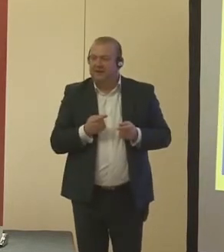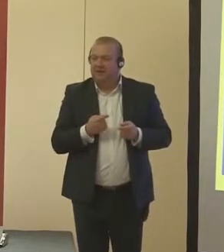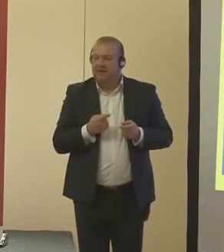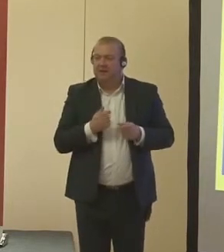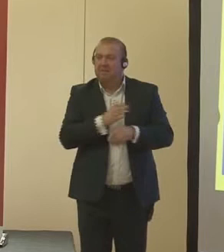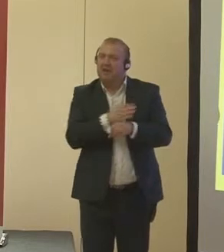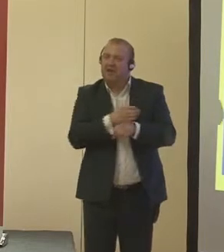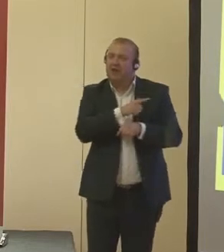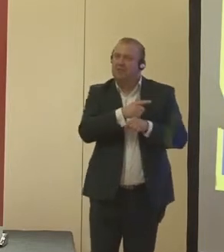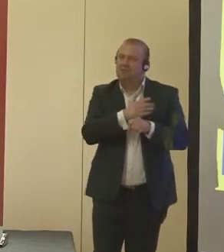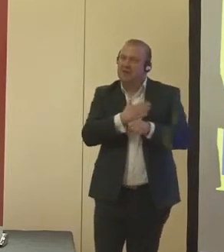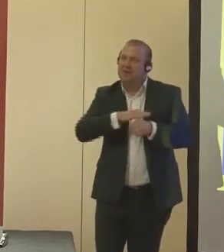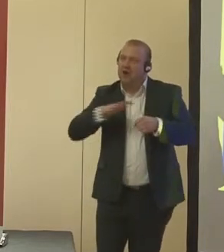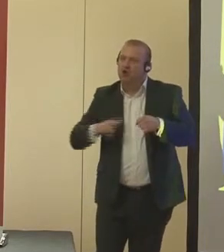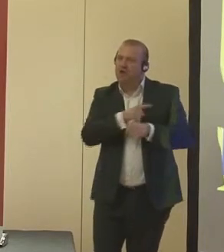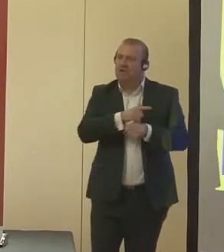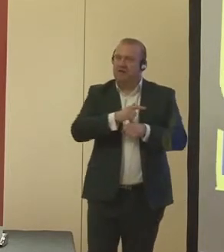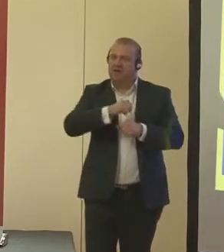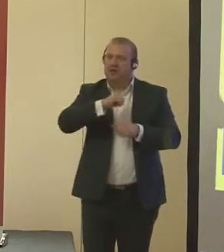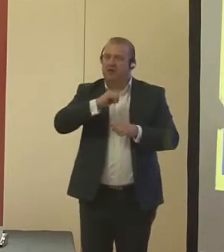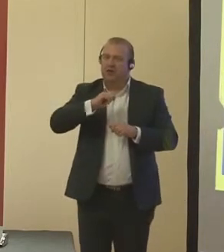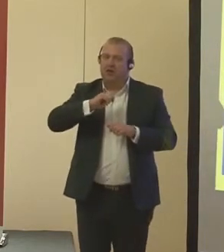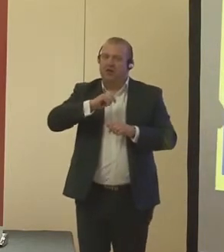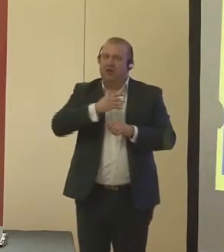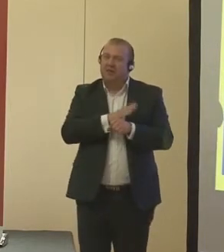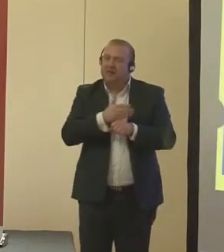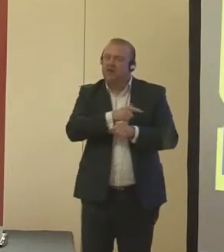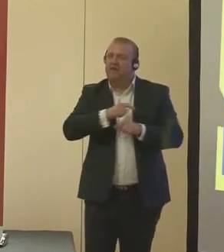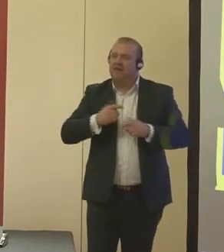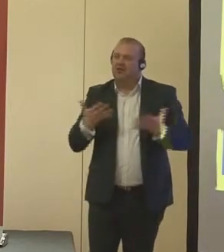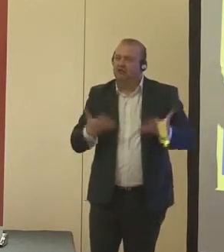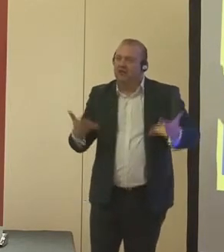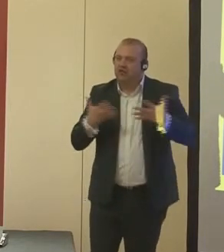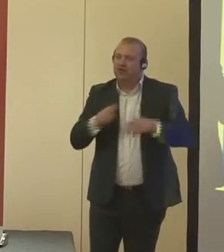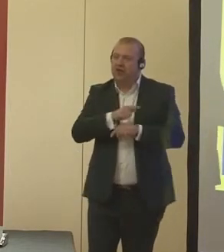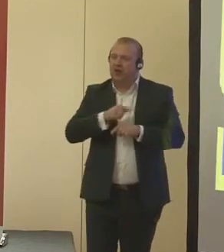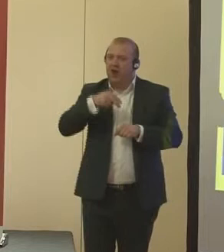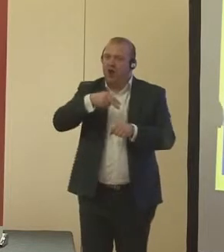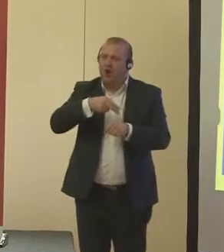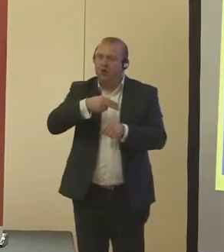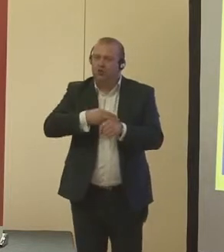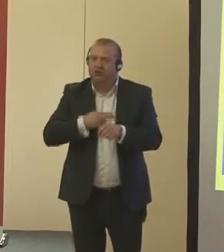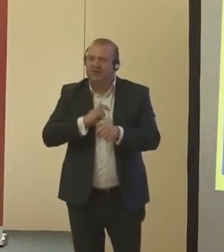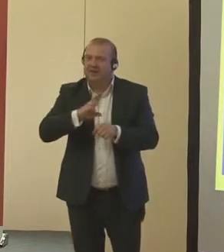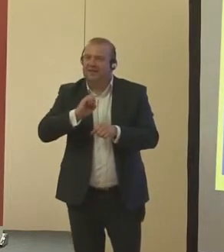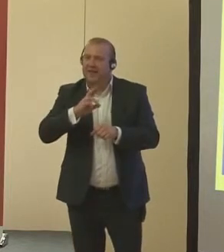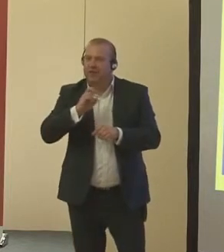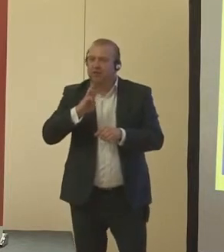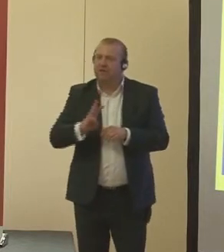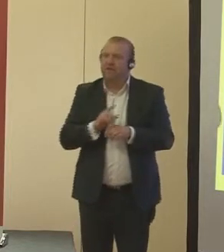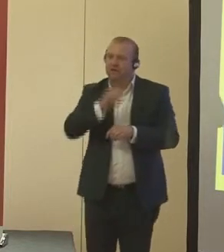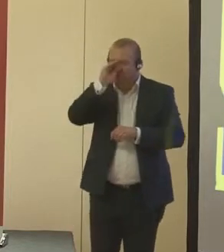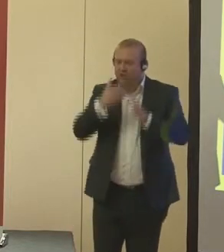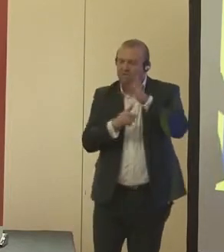UNESCO. This is now a 3-year project. It's also co-funded by the European